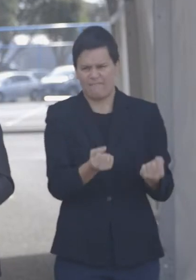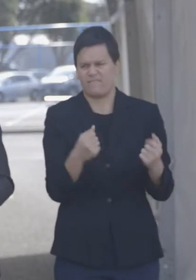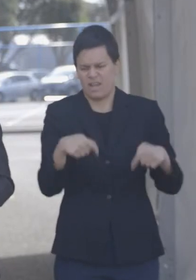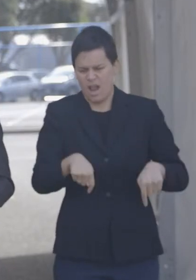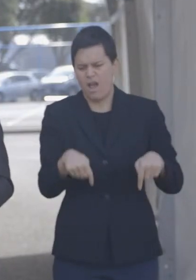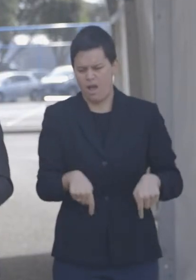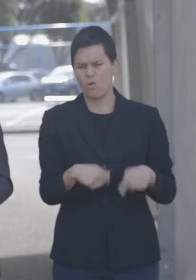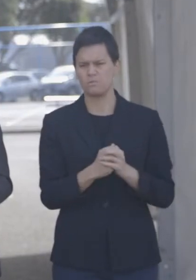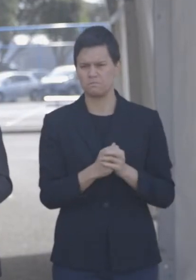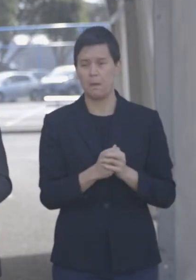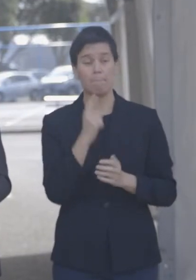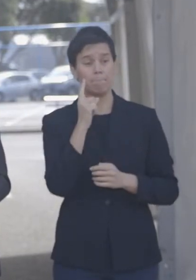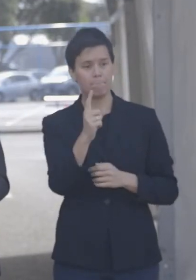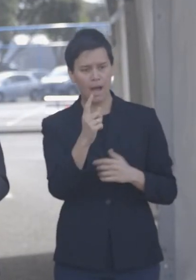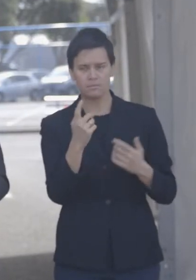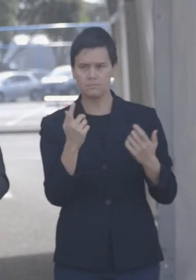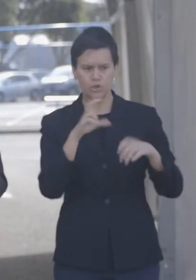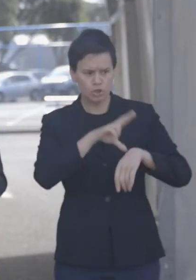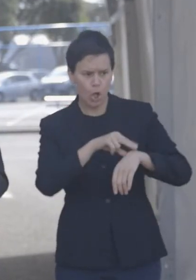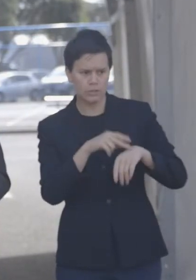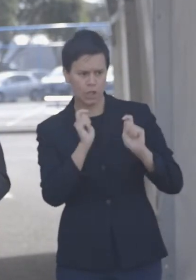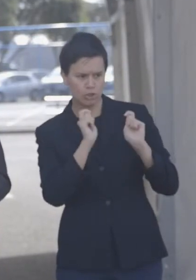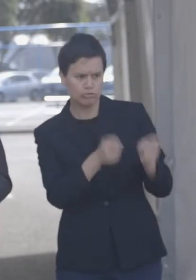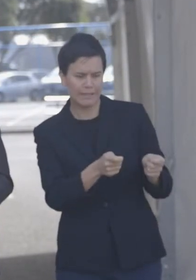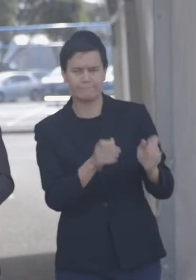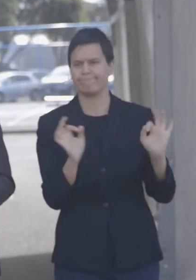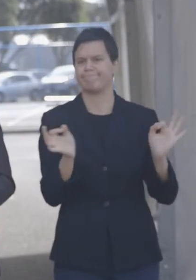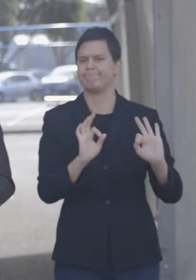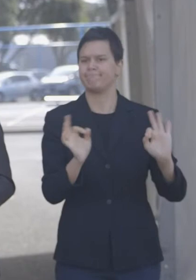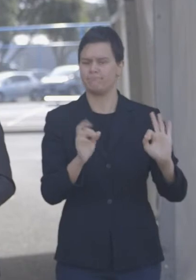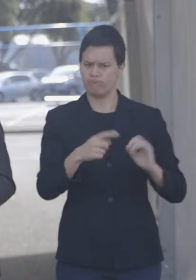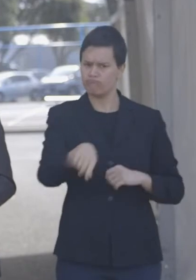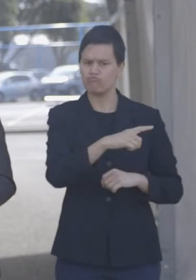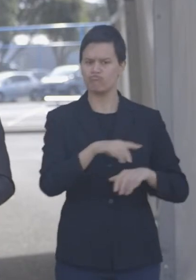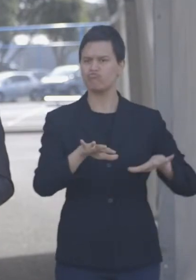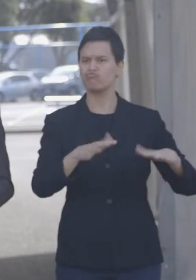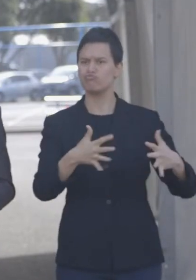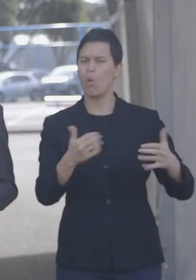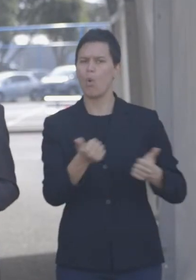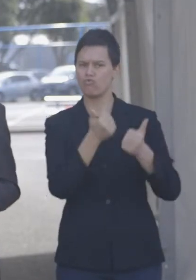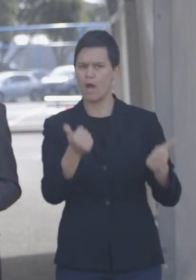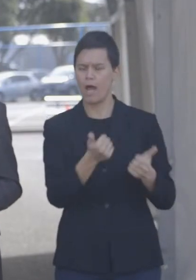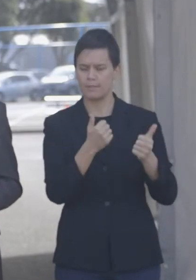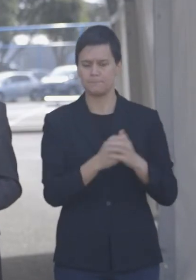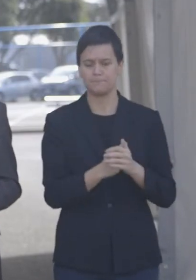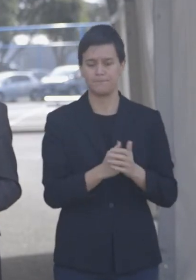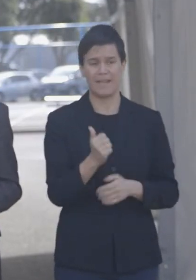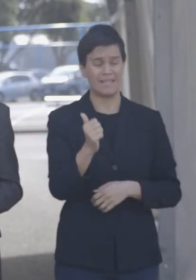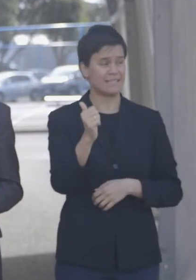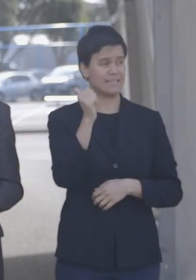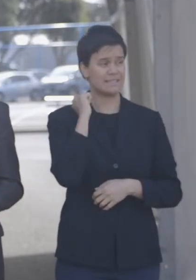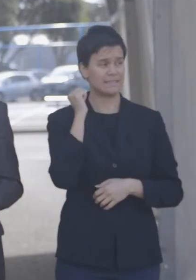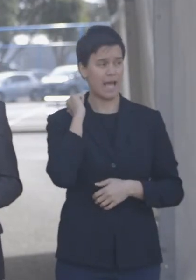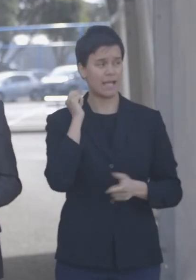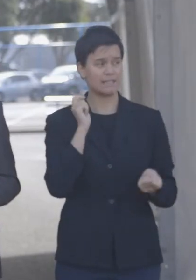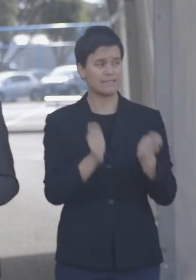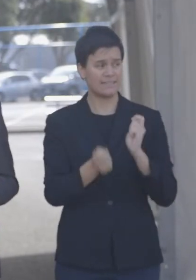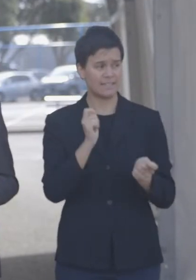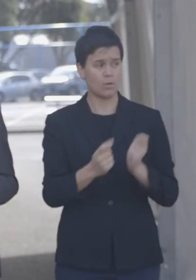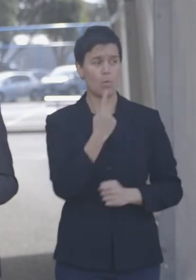facilities. None are receiving hospital level care. And yesterday our laboratories processed 1,874